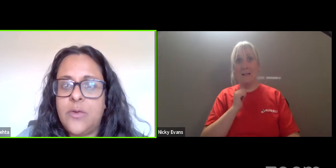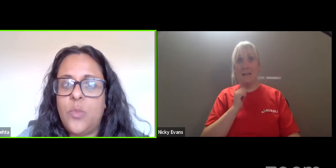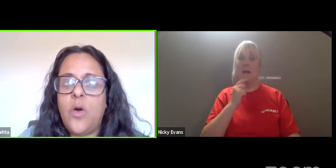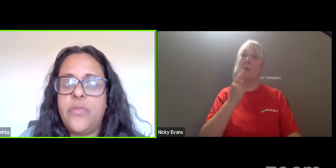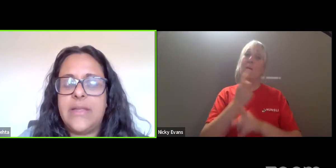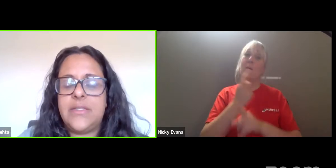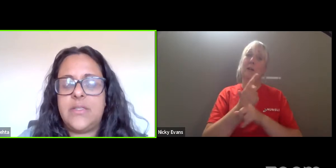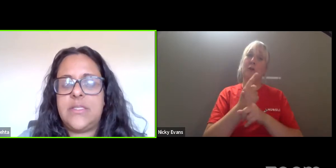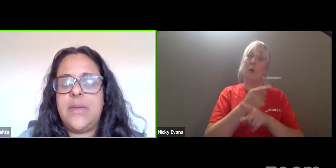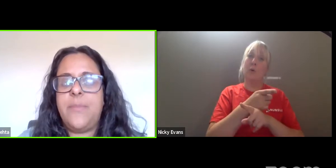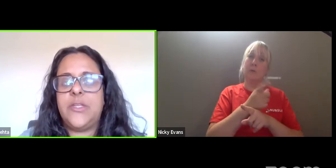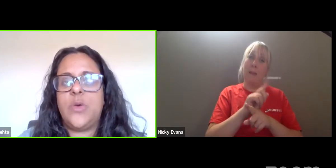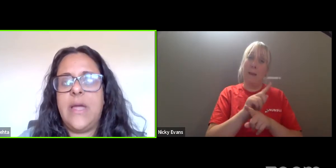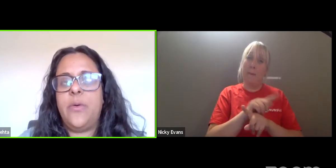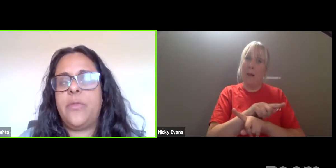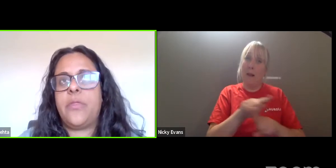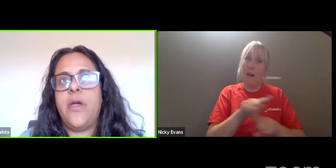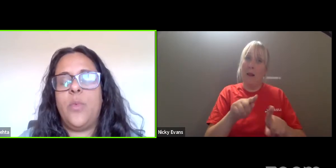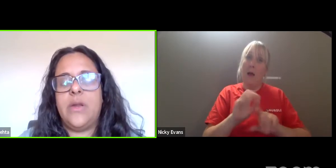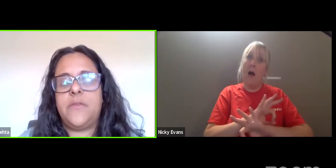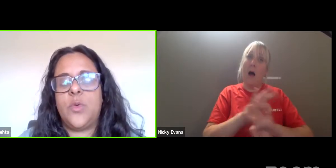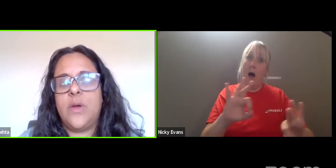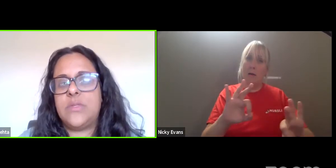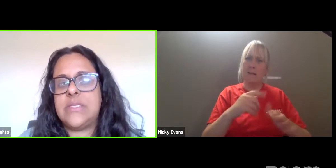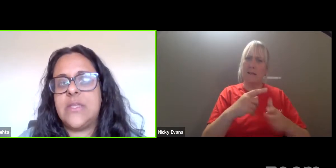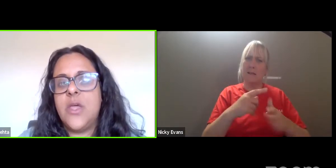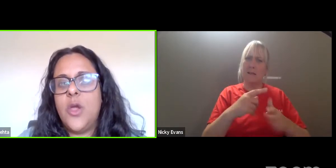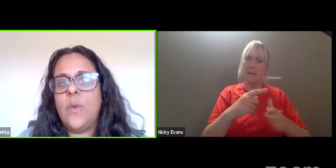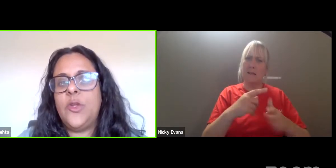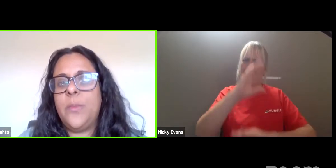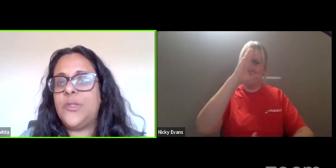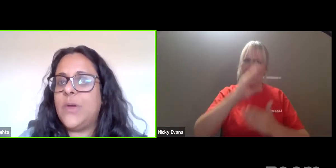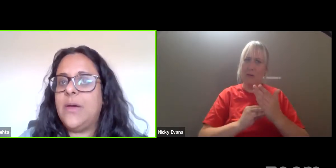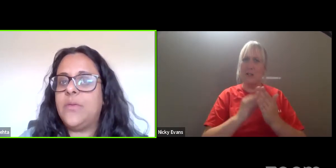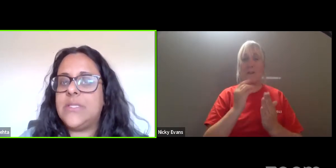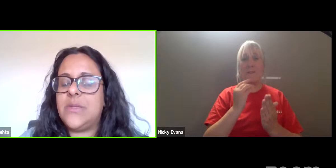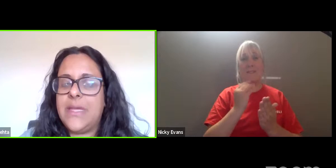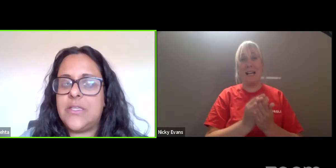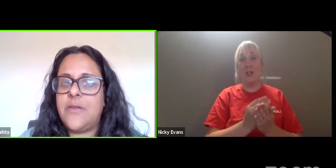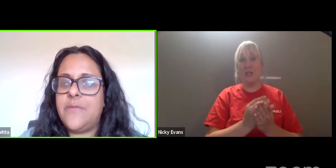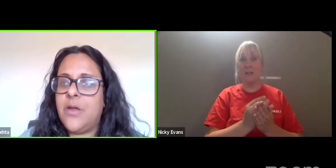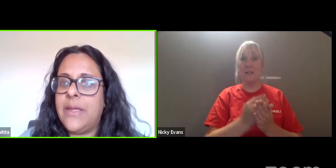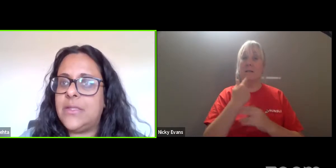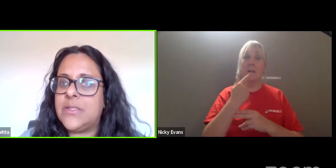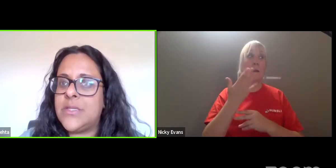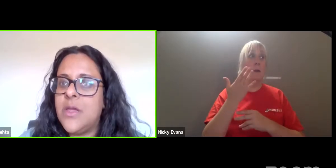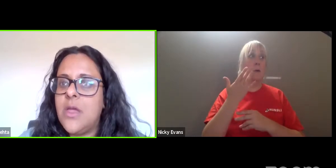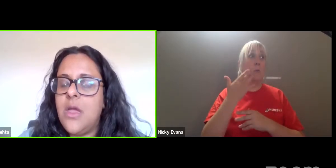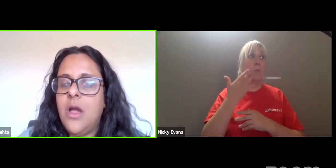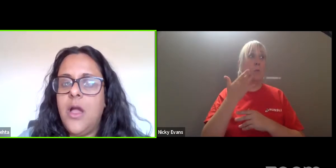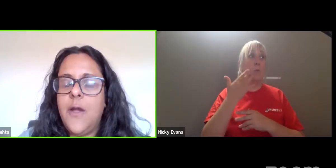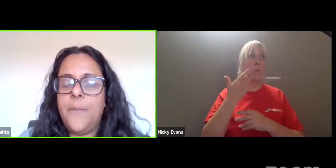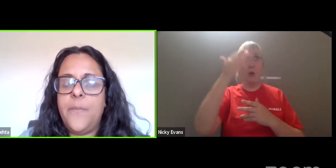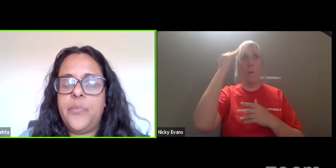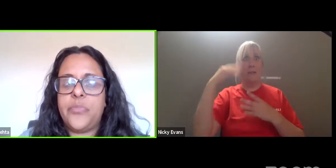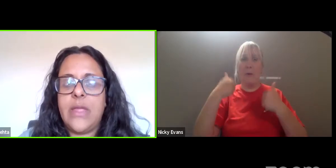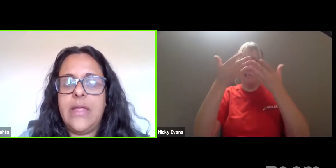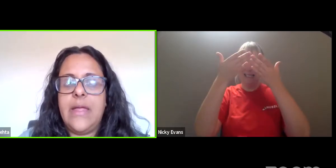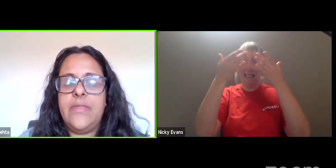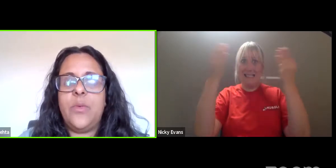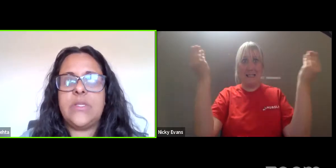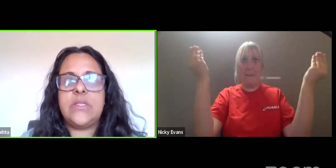sanctions and what that does to their mental health. One of the quotes is, when your mental health disappears overnight.